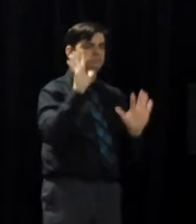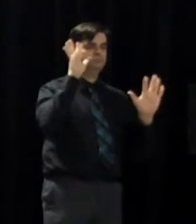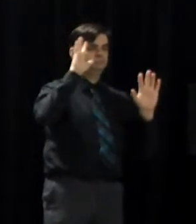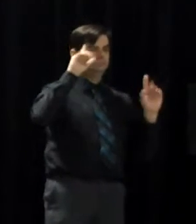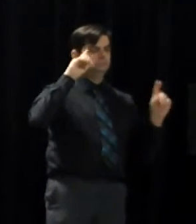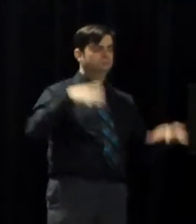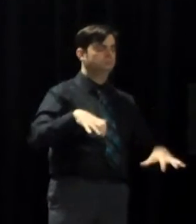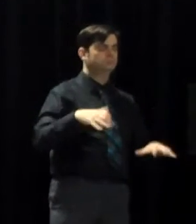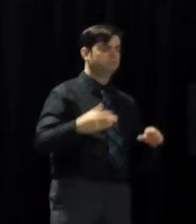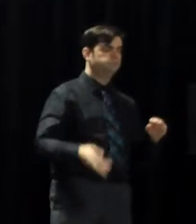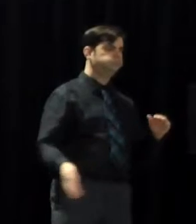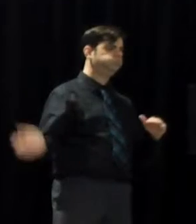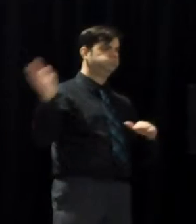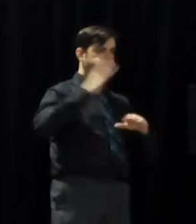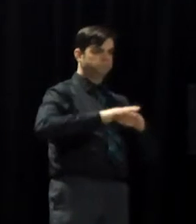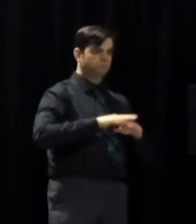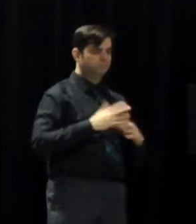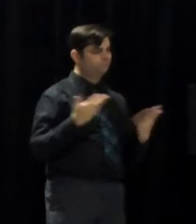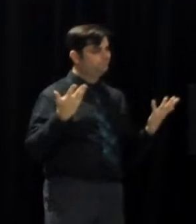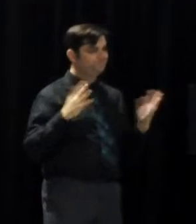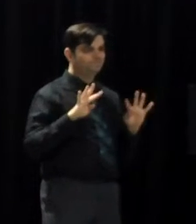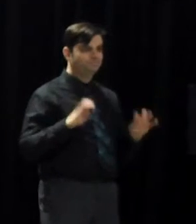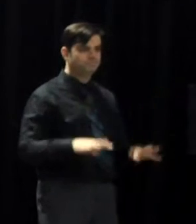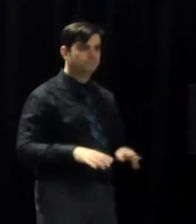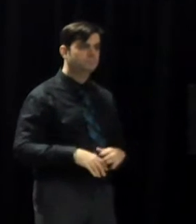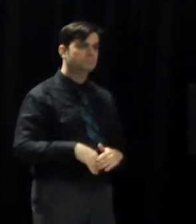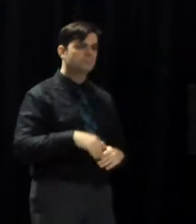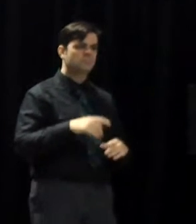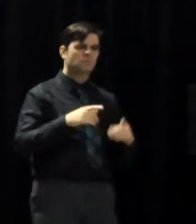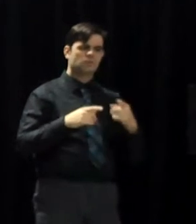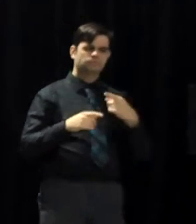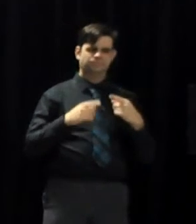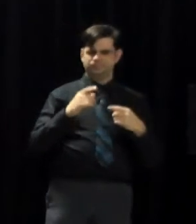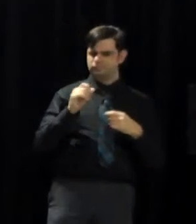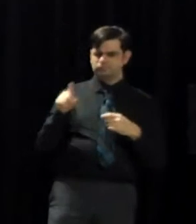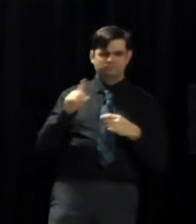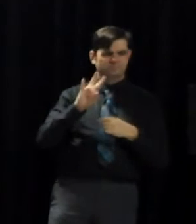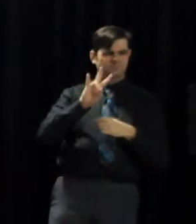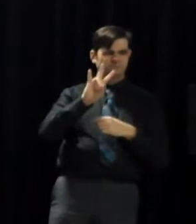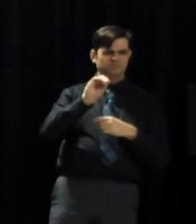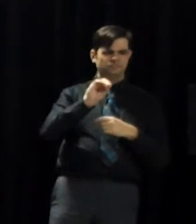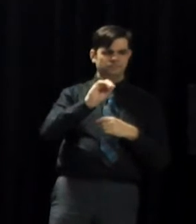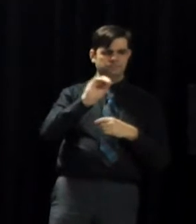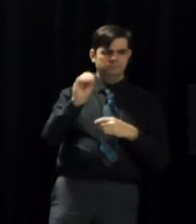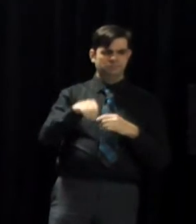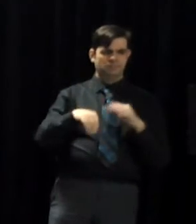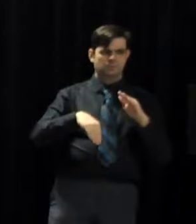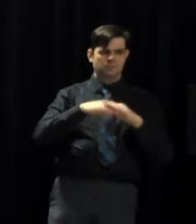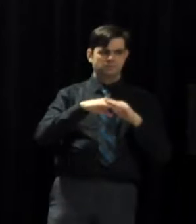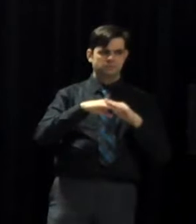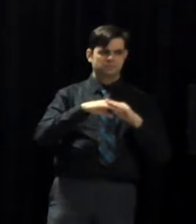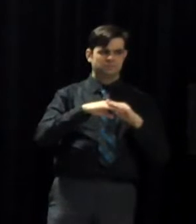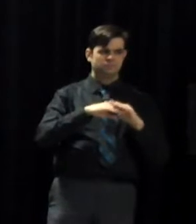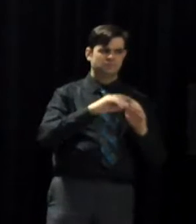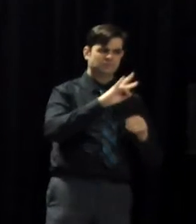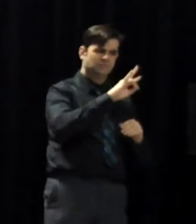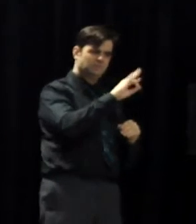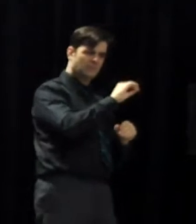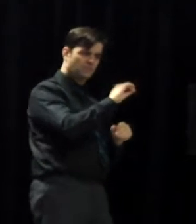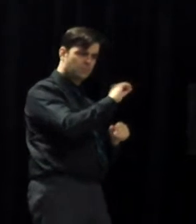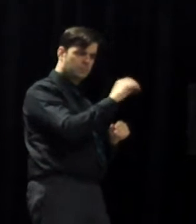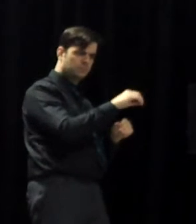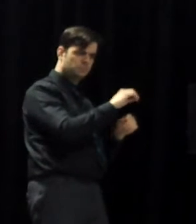mean coronavirus patients of 70% corona, 30% others? or it's 70%? 70%